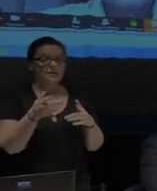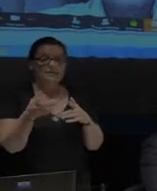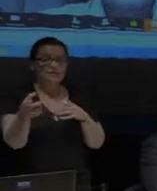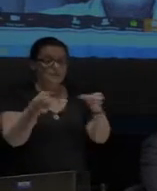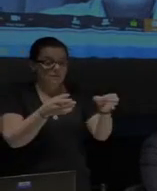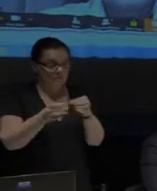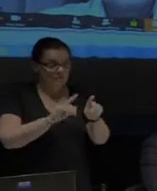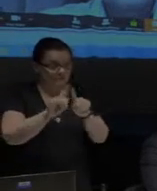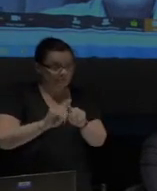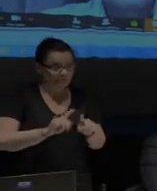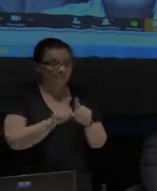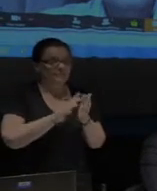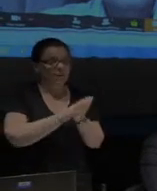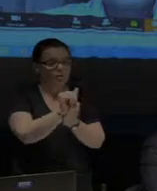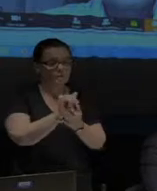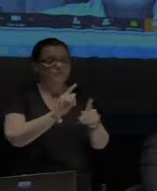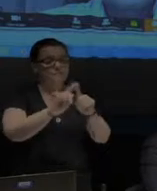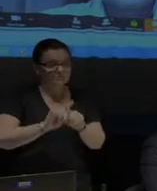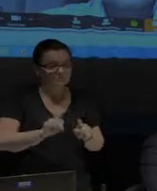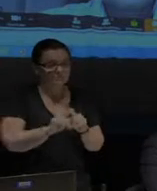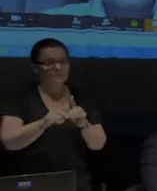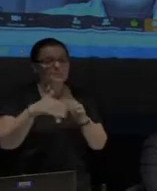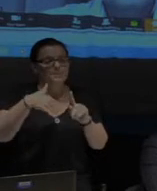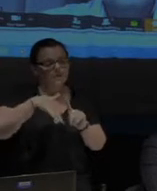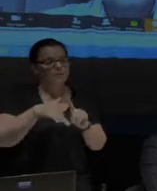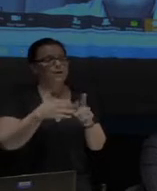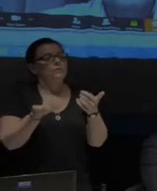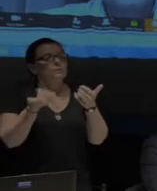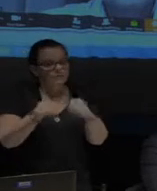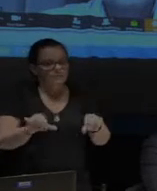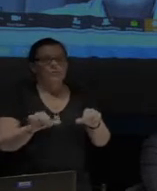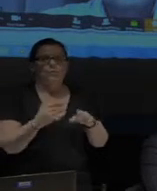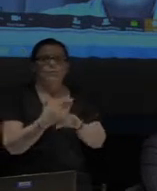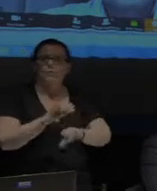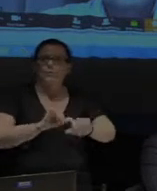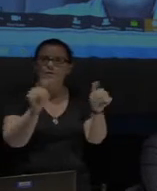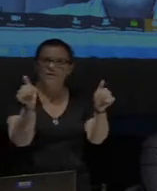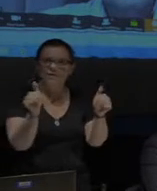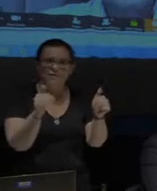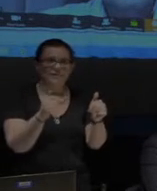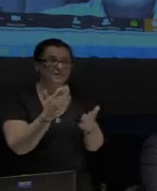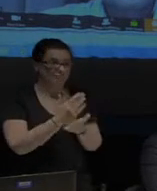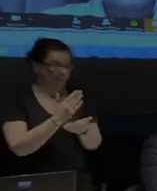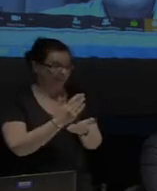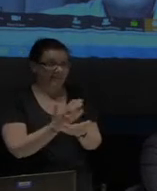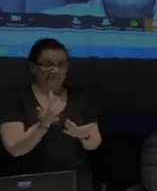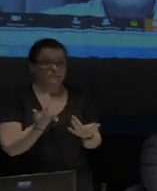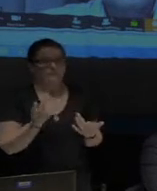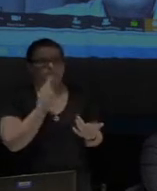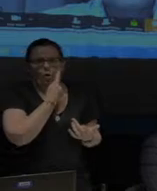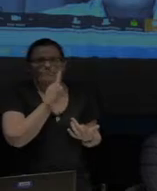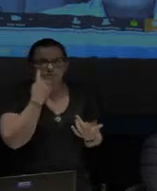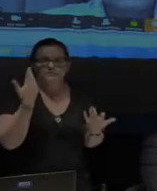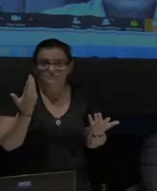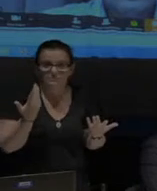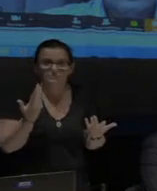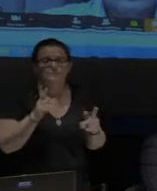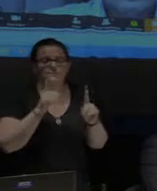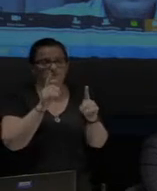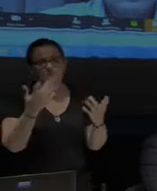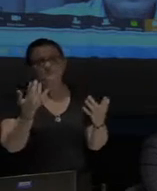together with different sort of sets of backgrounds and abilities. So it is a bit of a no-brainer, Mark, really, but as you say, not everybody